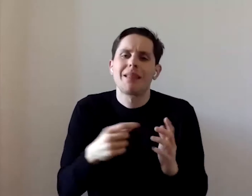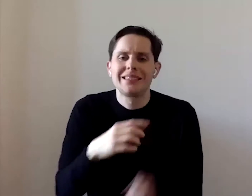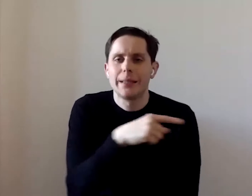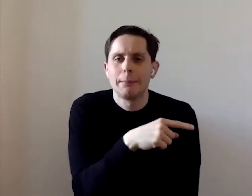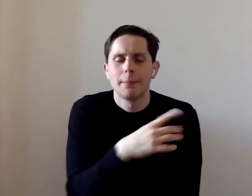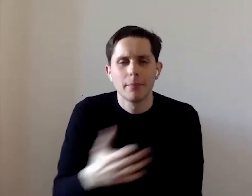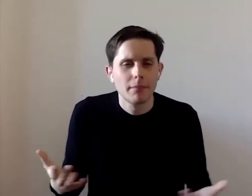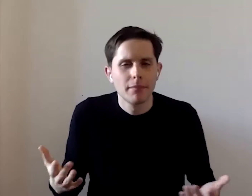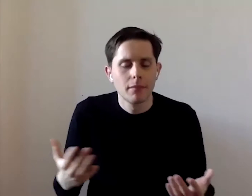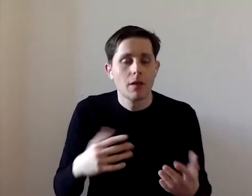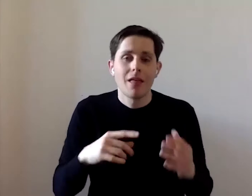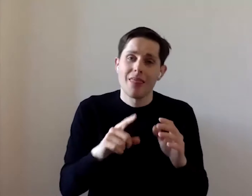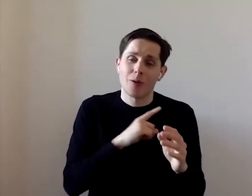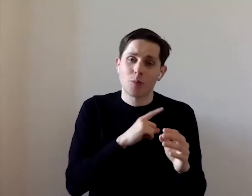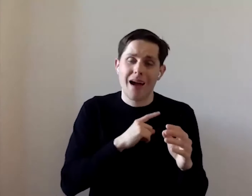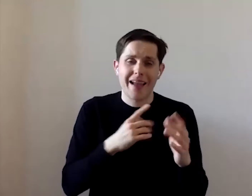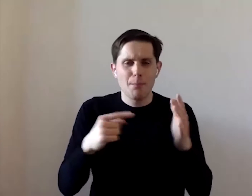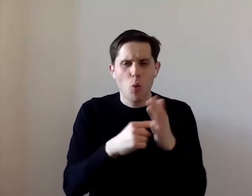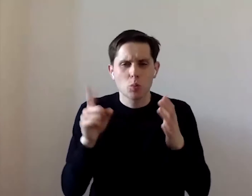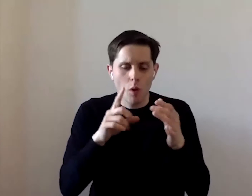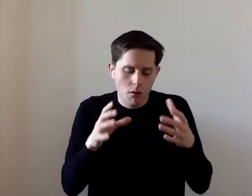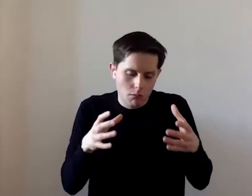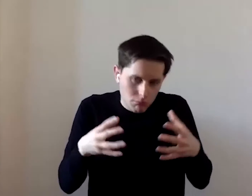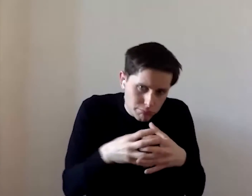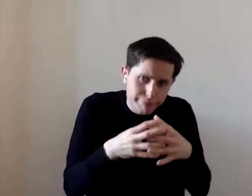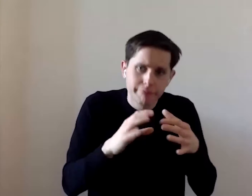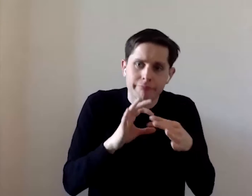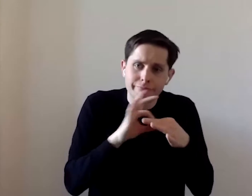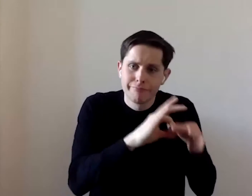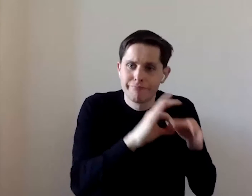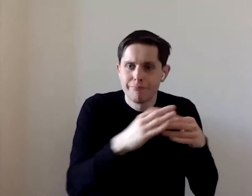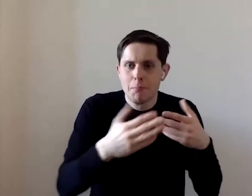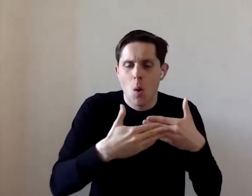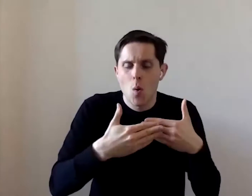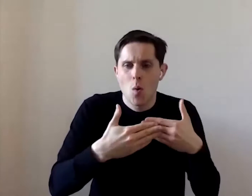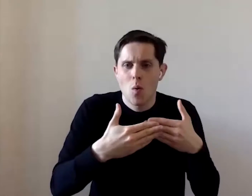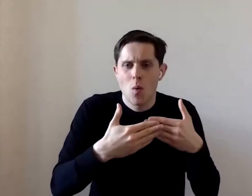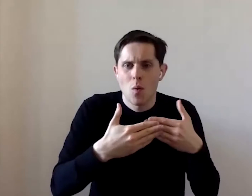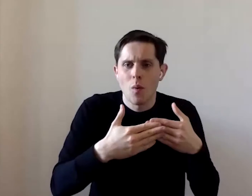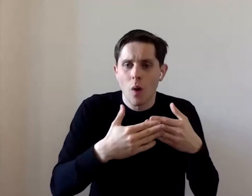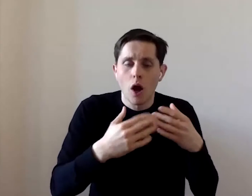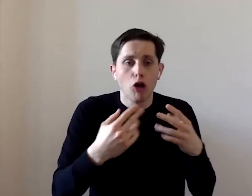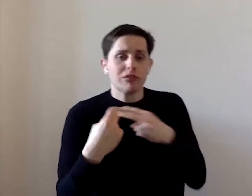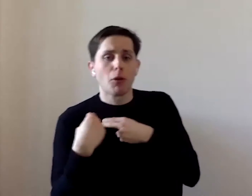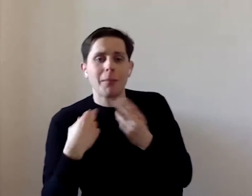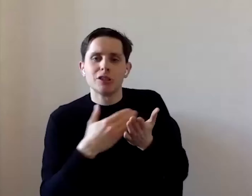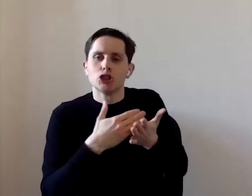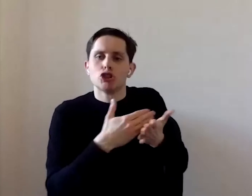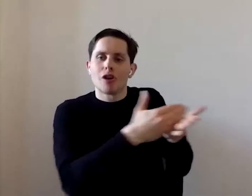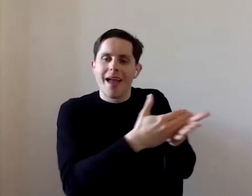not our quote-unquote problem. And I think if there was more joined up thinking as people have said today, like,